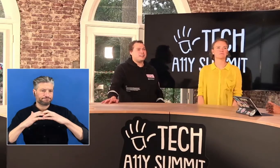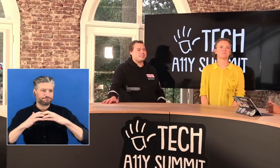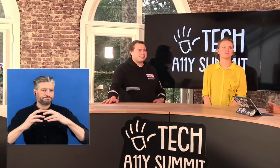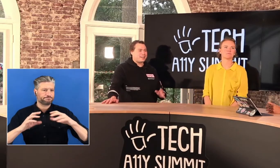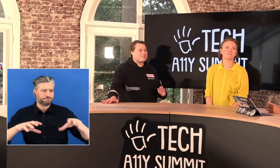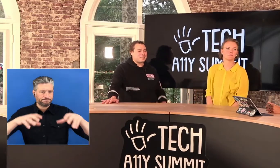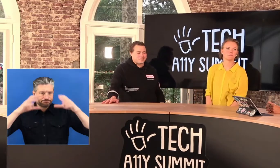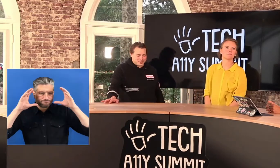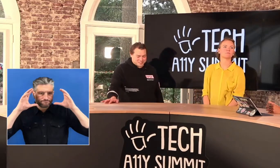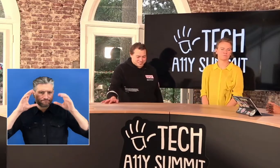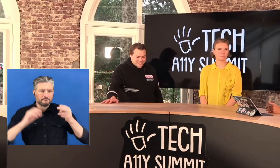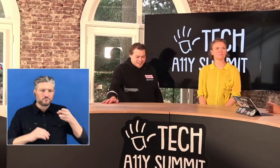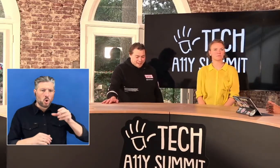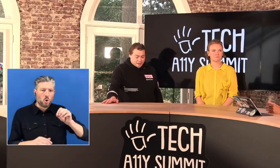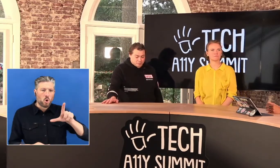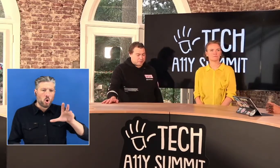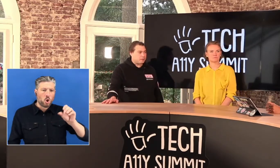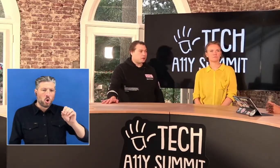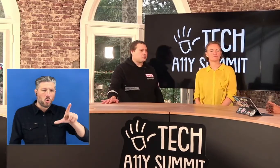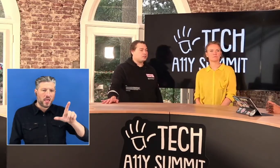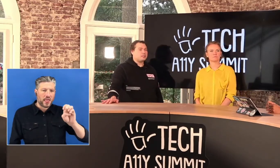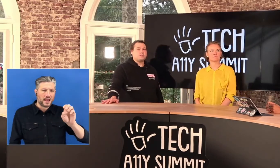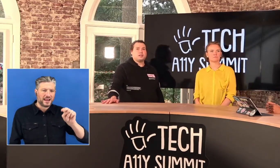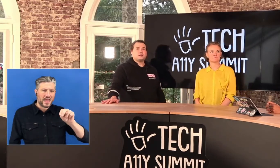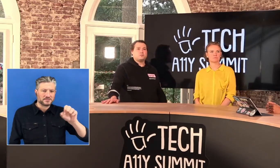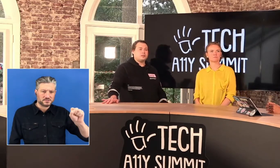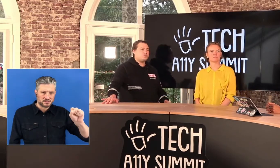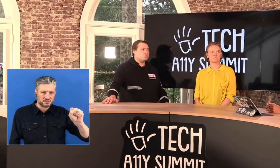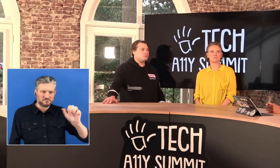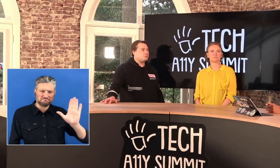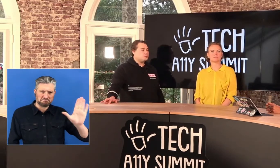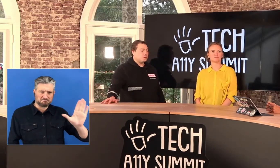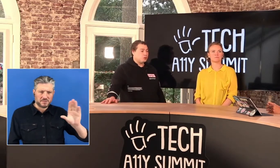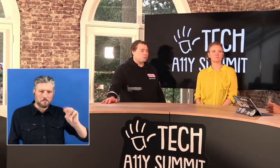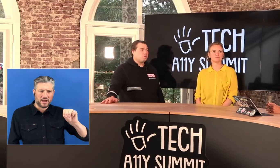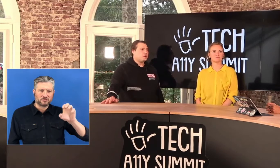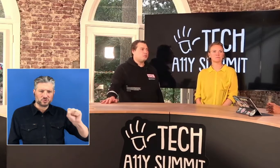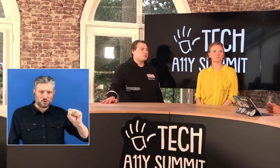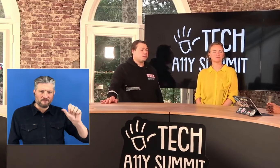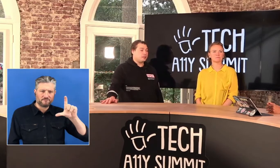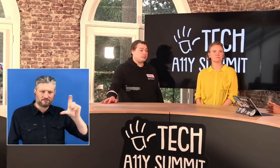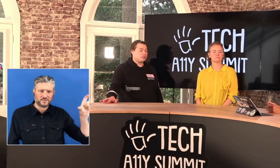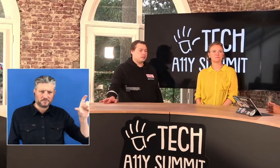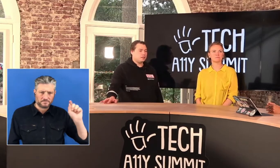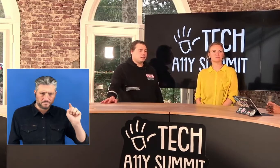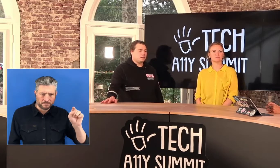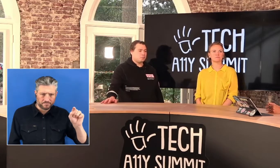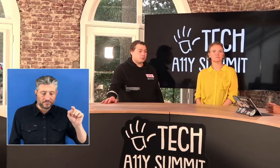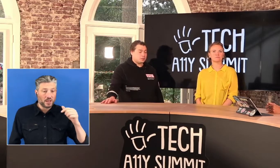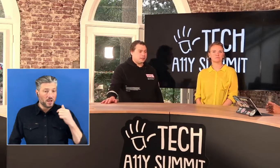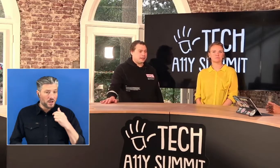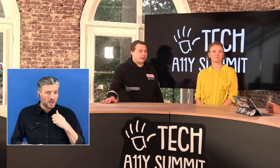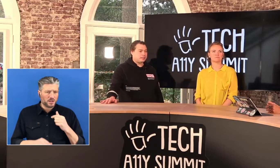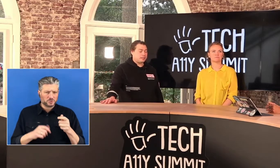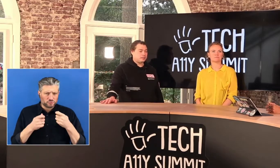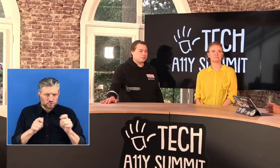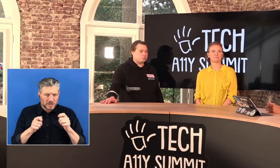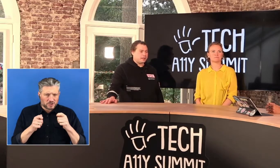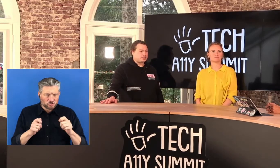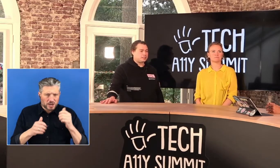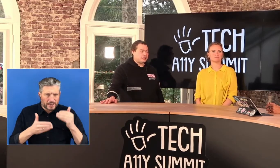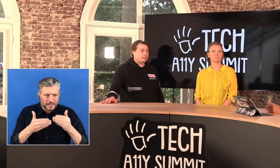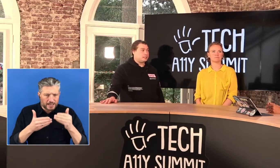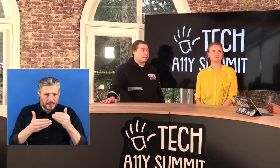mixed reality, the MR from Microsoft. And we have worked on it. We are trying to borrow a device, but there I think